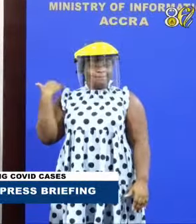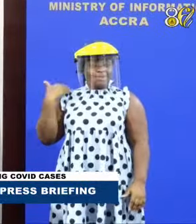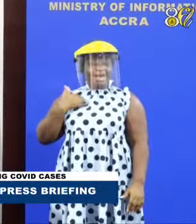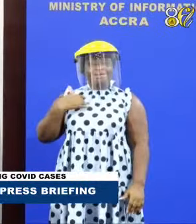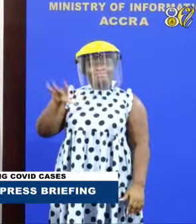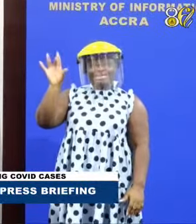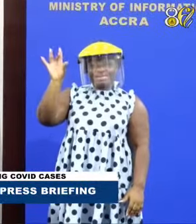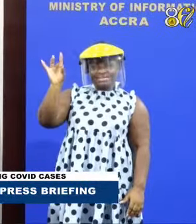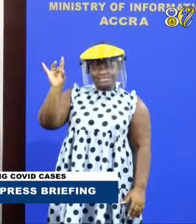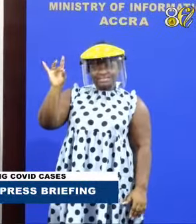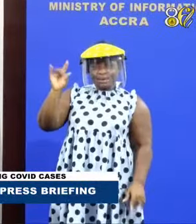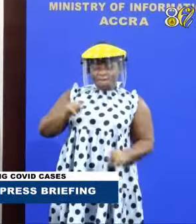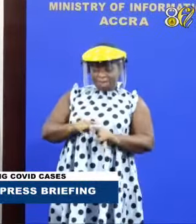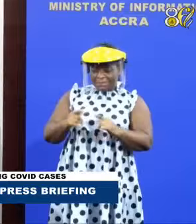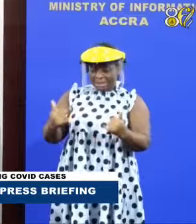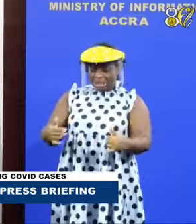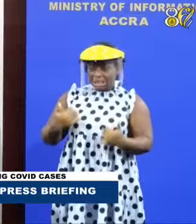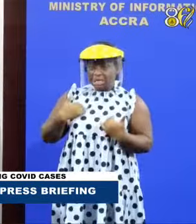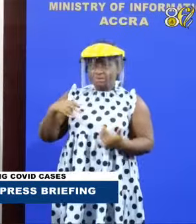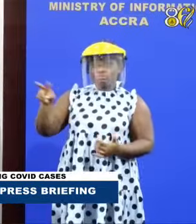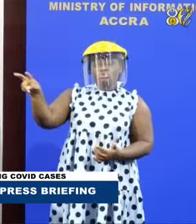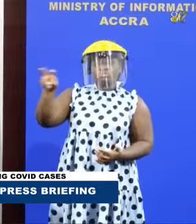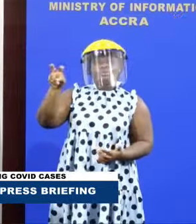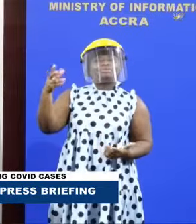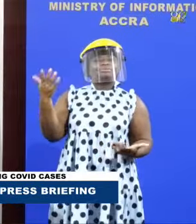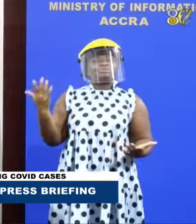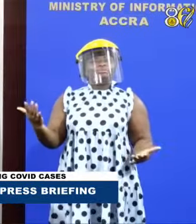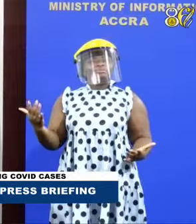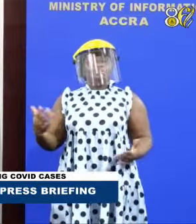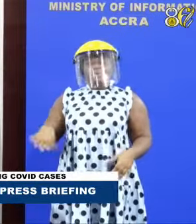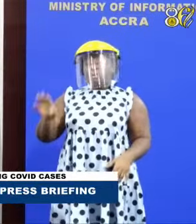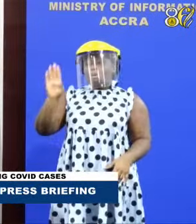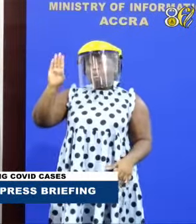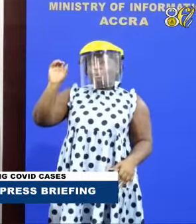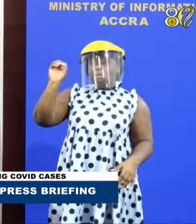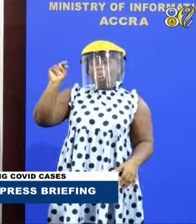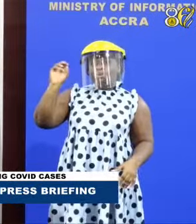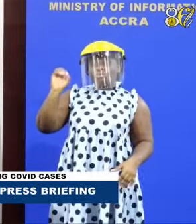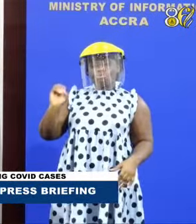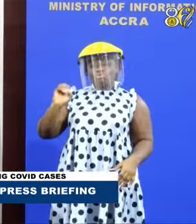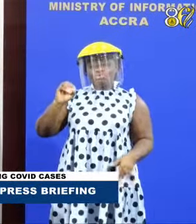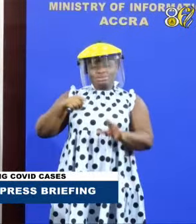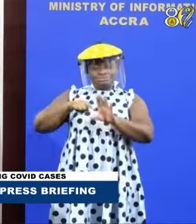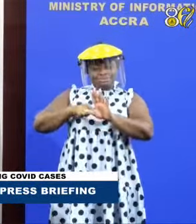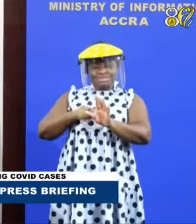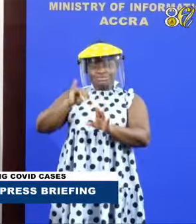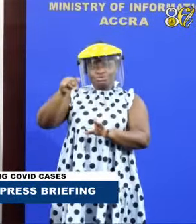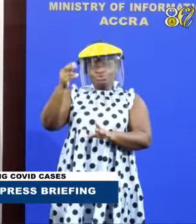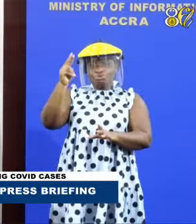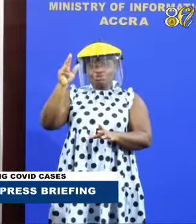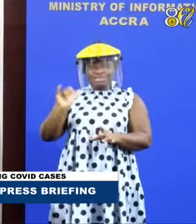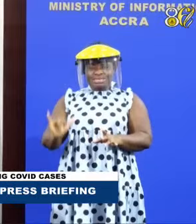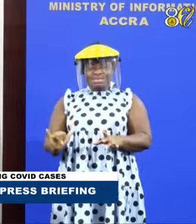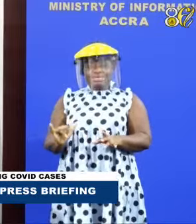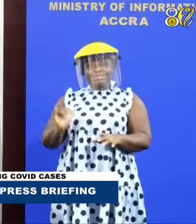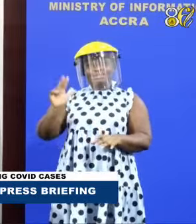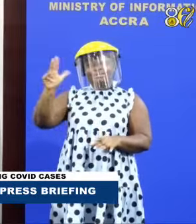at the 1st of July. Now they have 200 cases. Bono East started July with 3, but they now